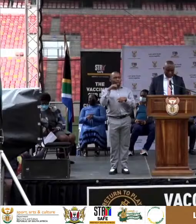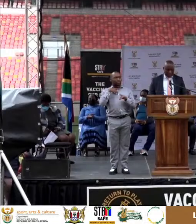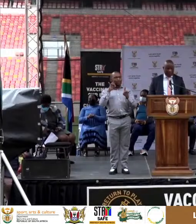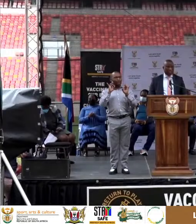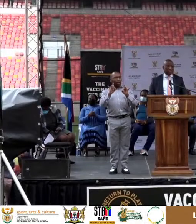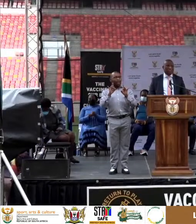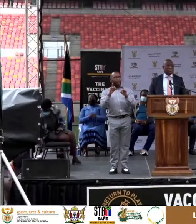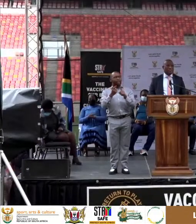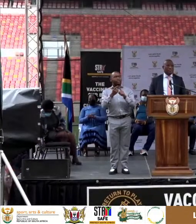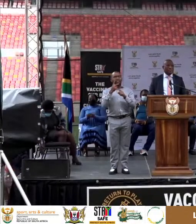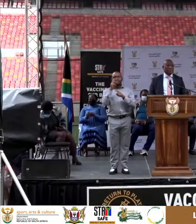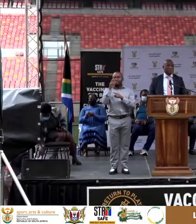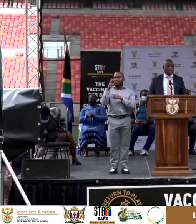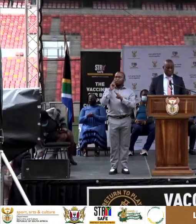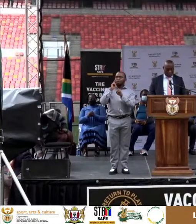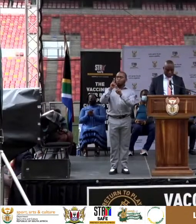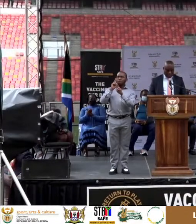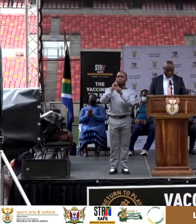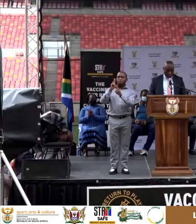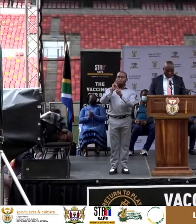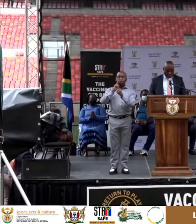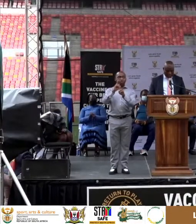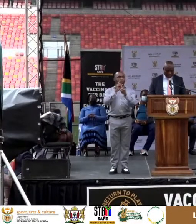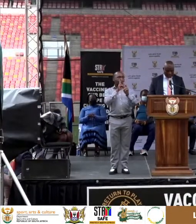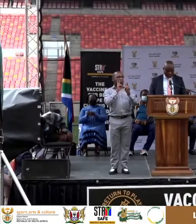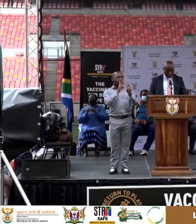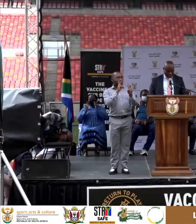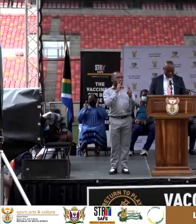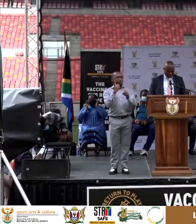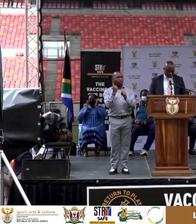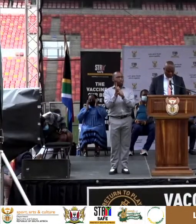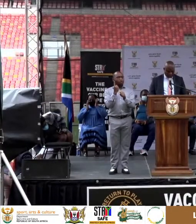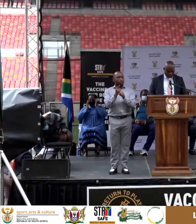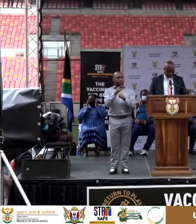our fans who are always out there,